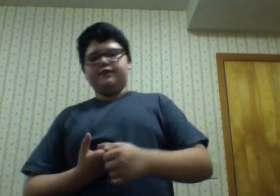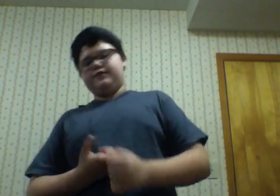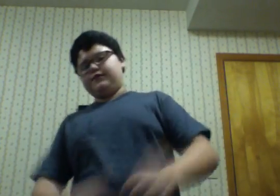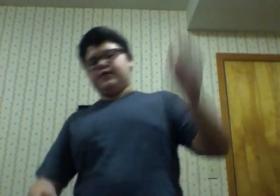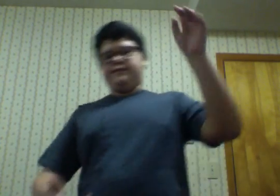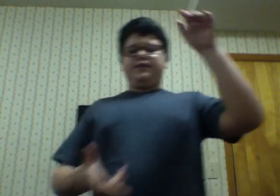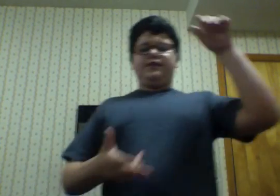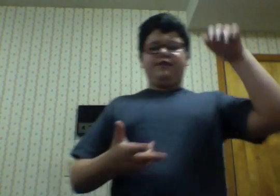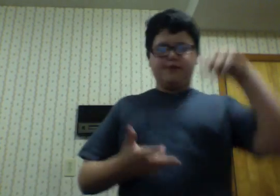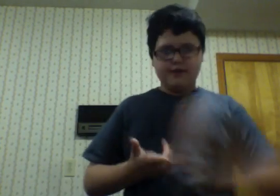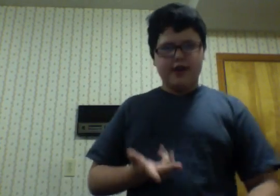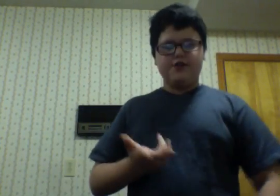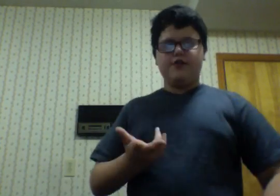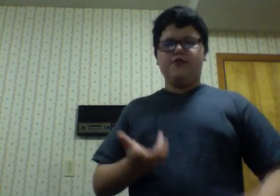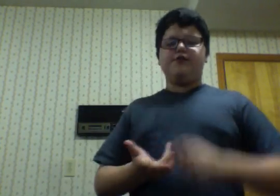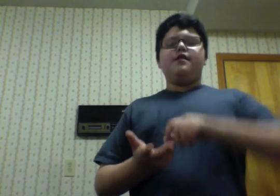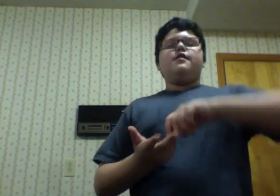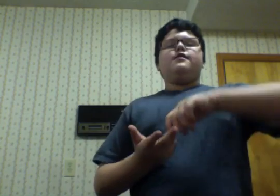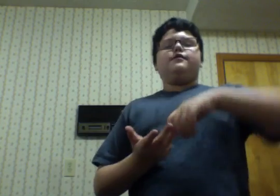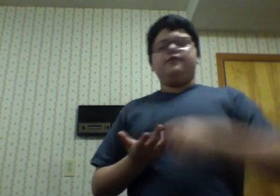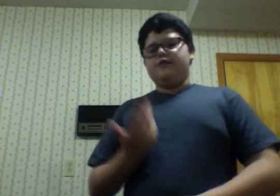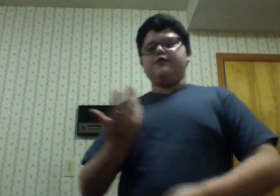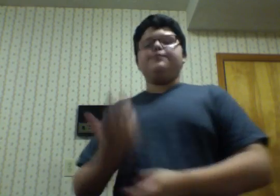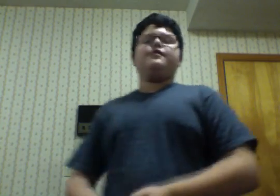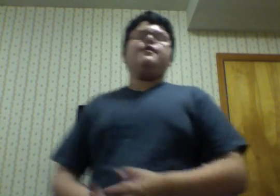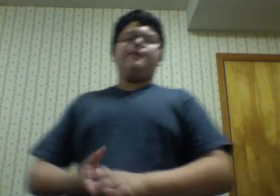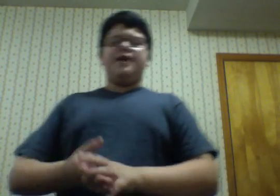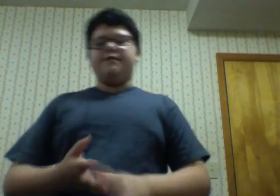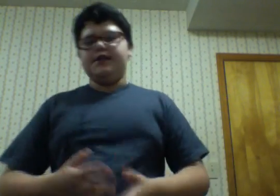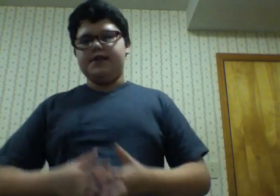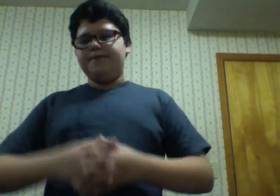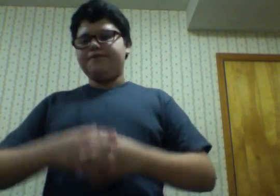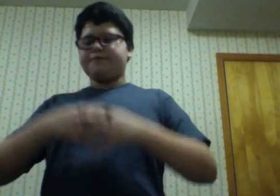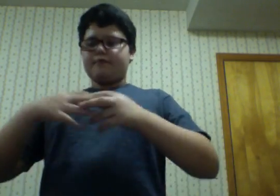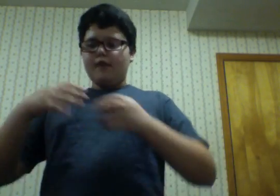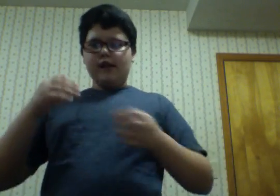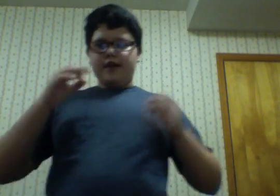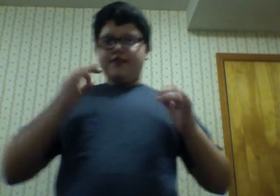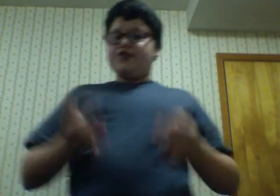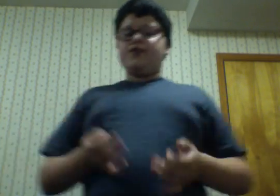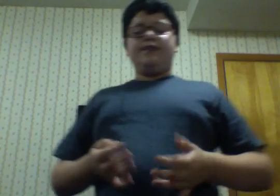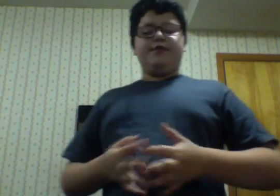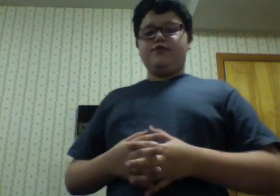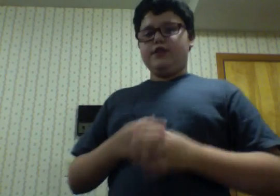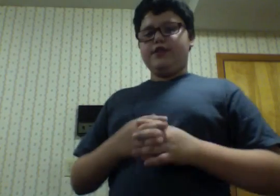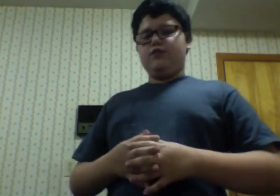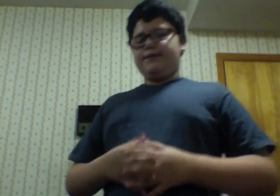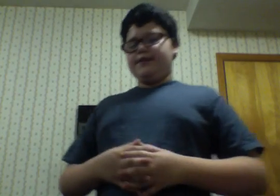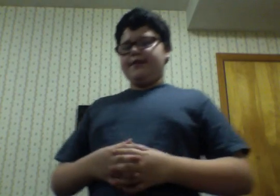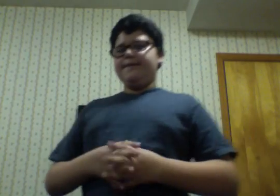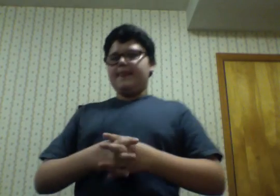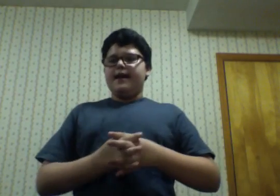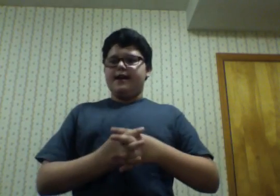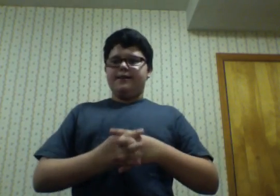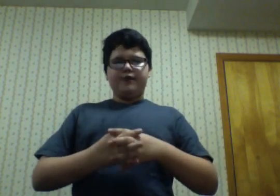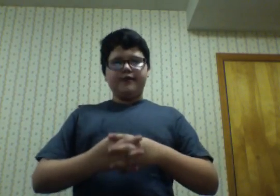There's going to be, you know, some slideshows. You know, some stuff about me. This is going to be a really cool website. And a proud